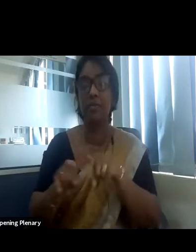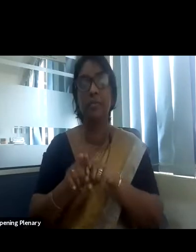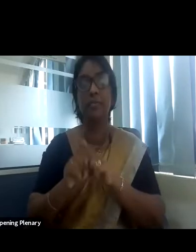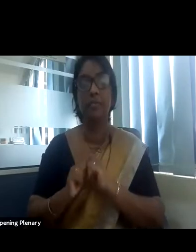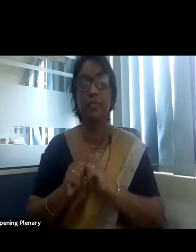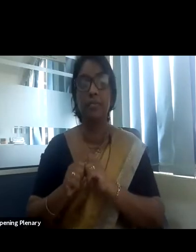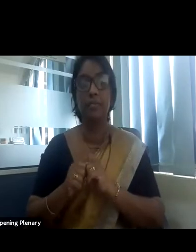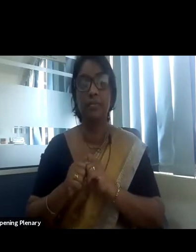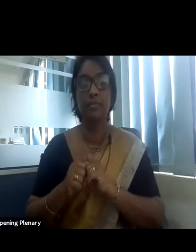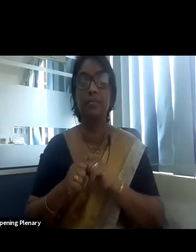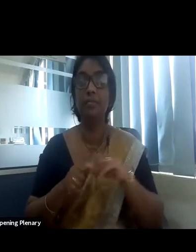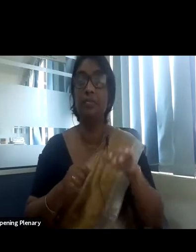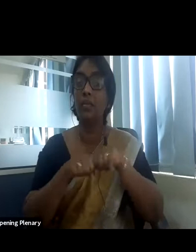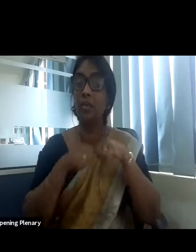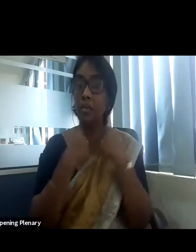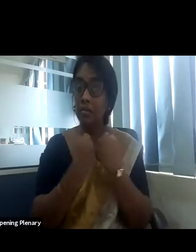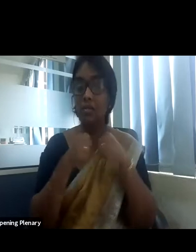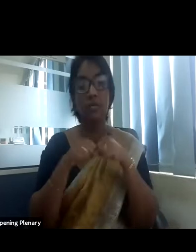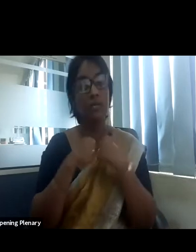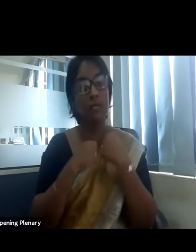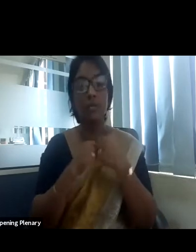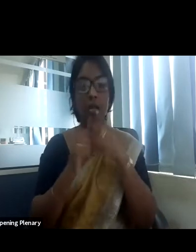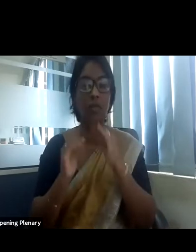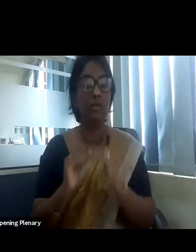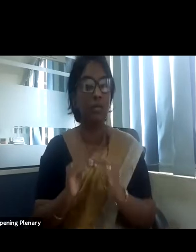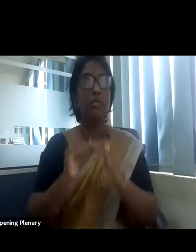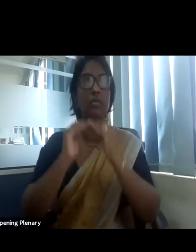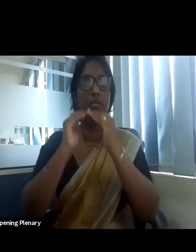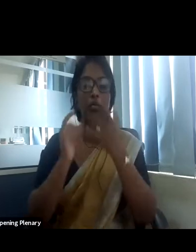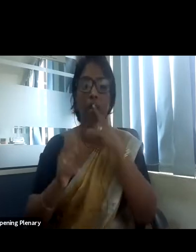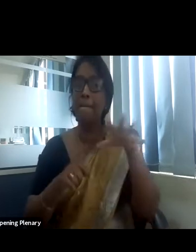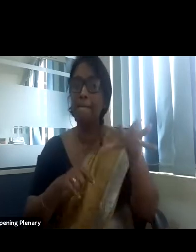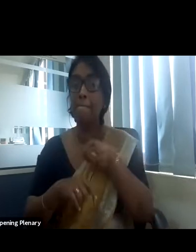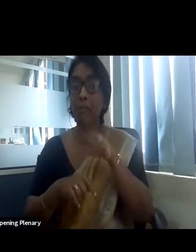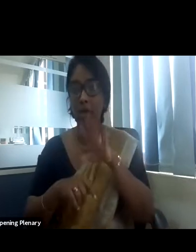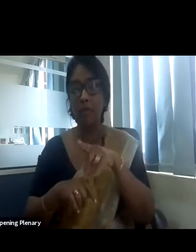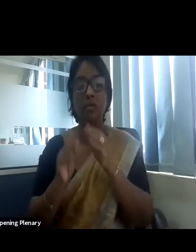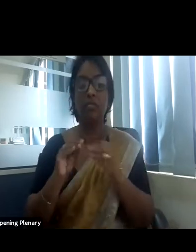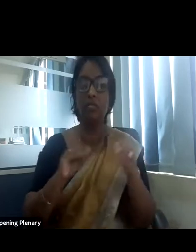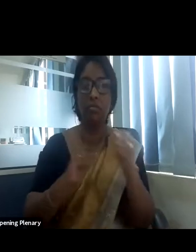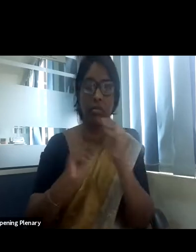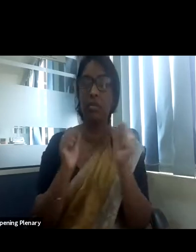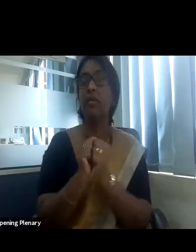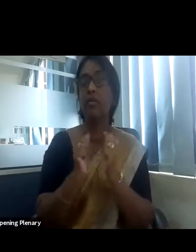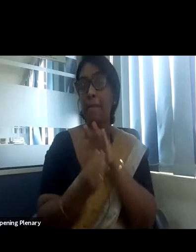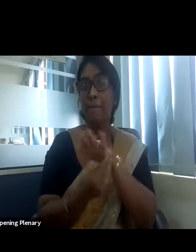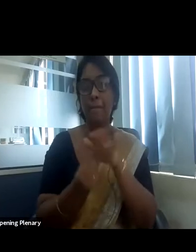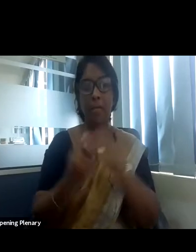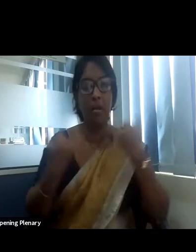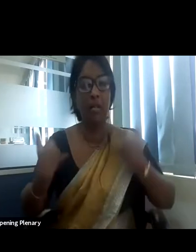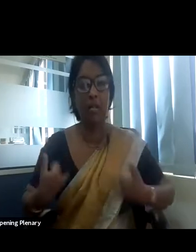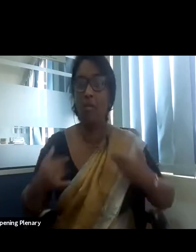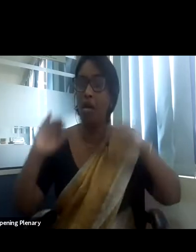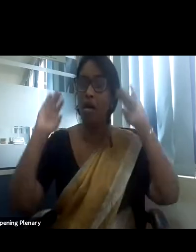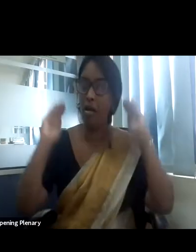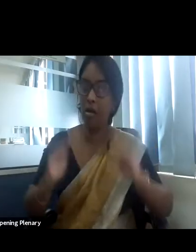tasteless, and invisible plant-based spray for fruits and vegetables at market and shops that works as a